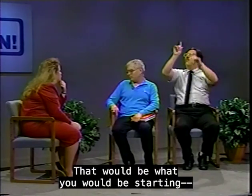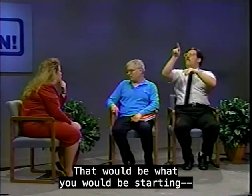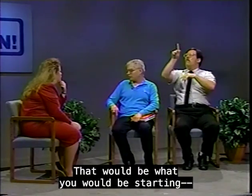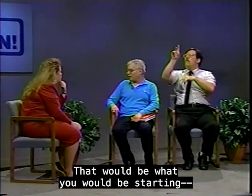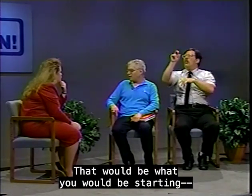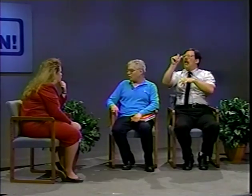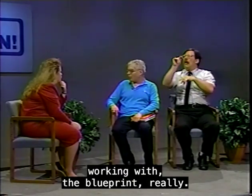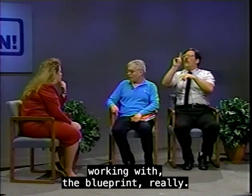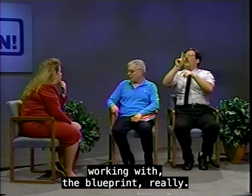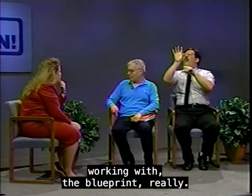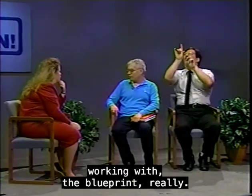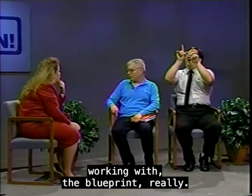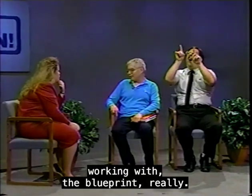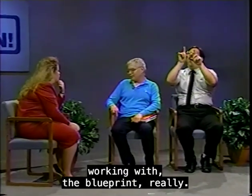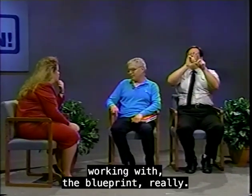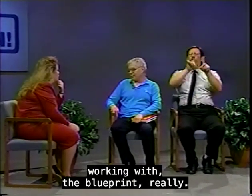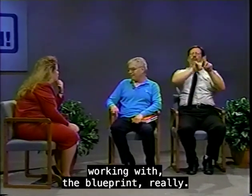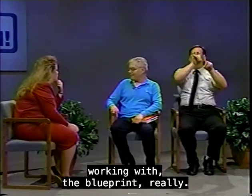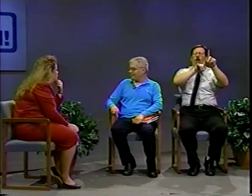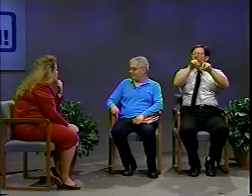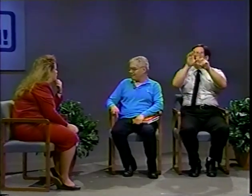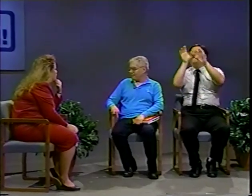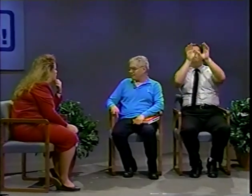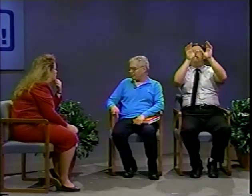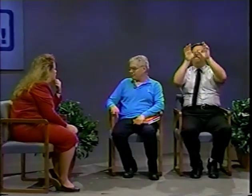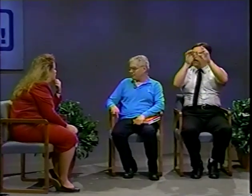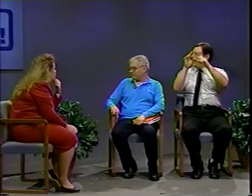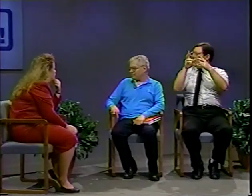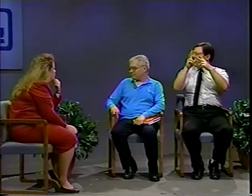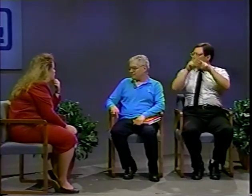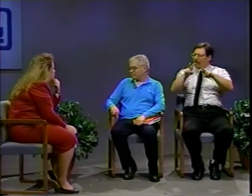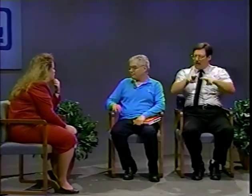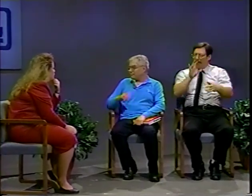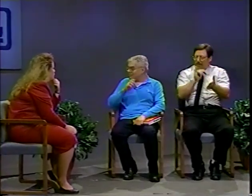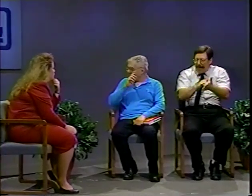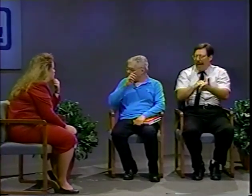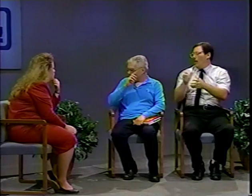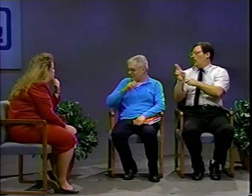That would be what you would be starting working with, the blueprint, really.